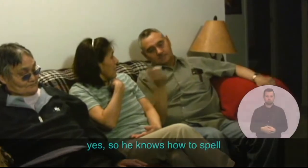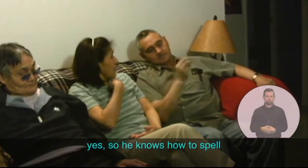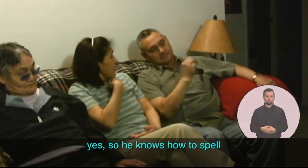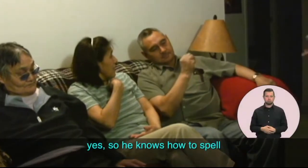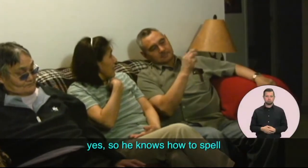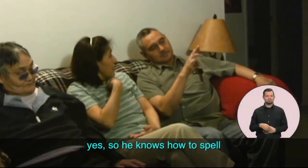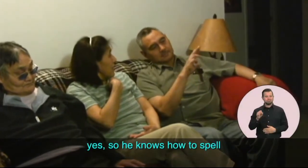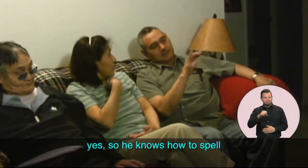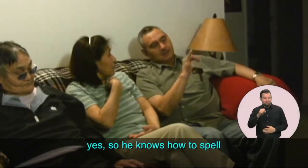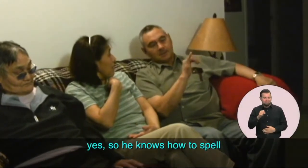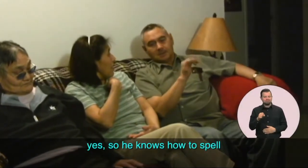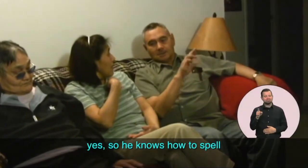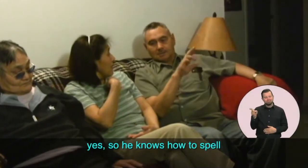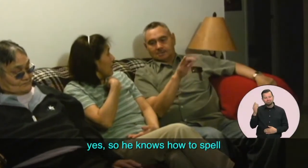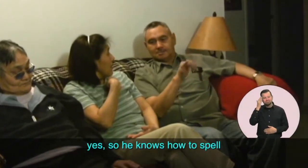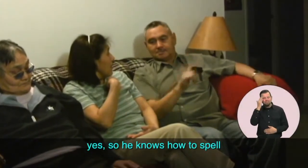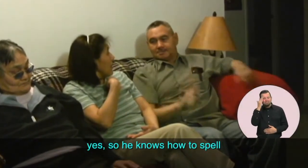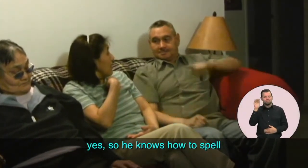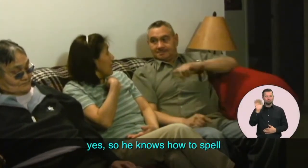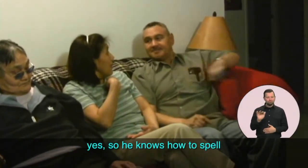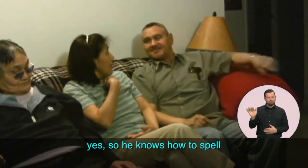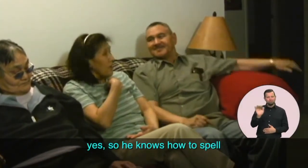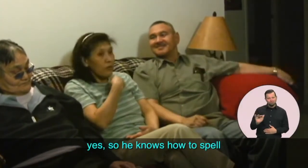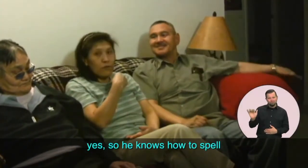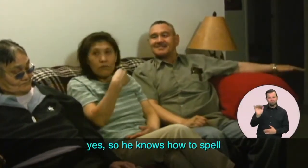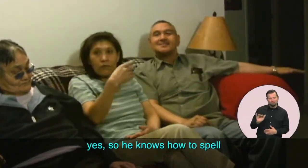Yeah, so he knows how to spell. Spell.